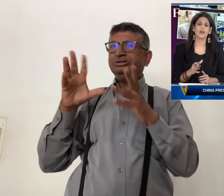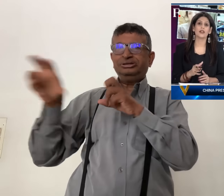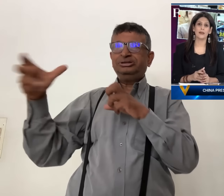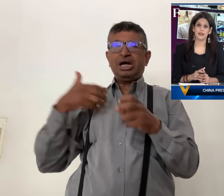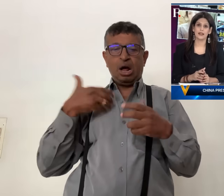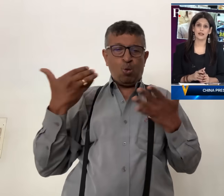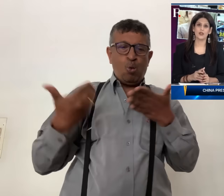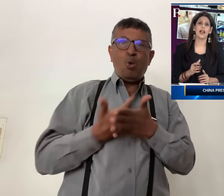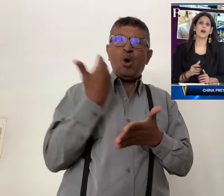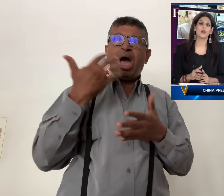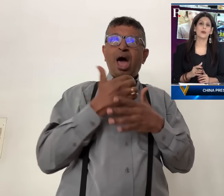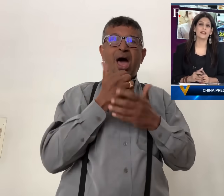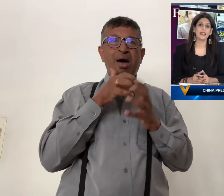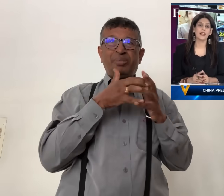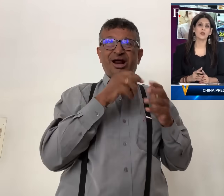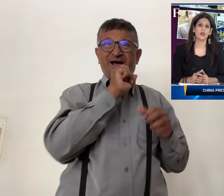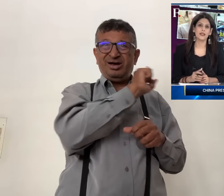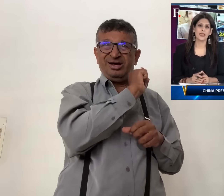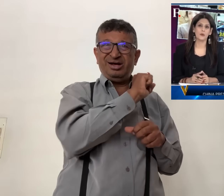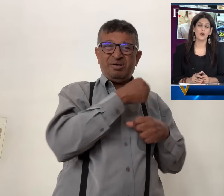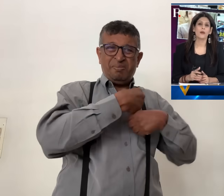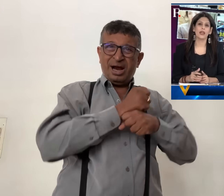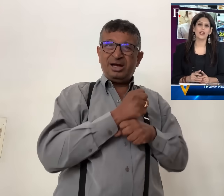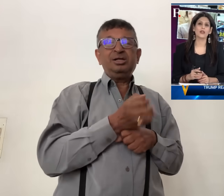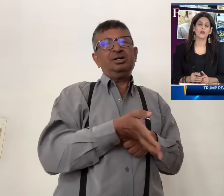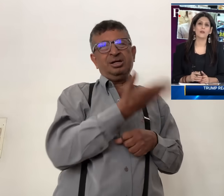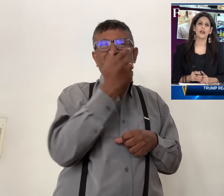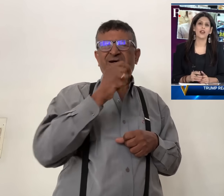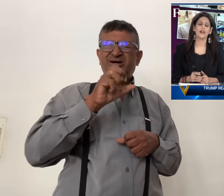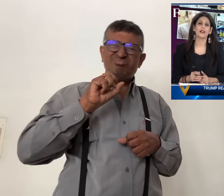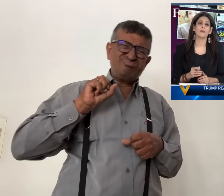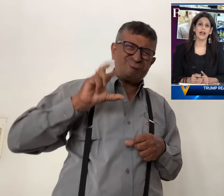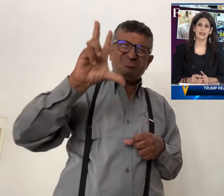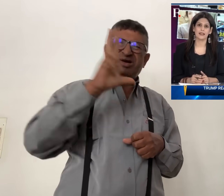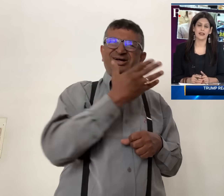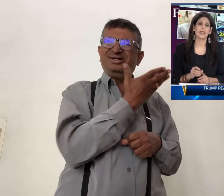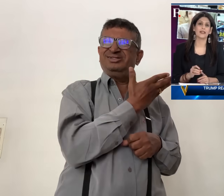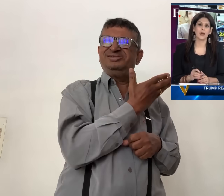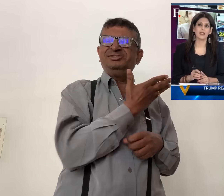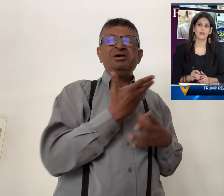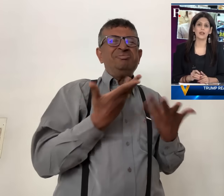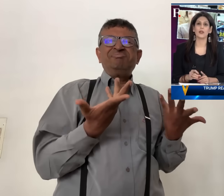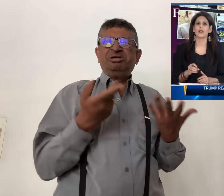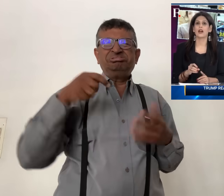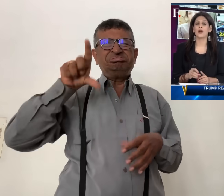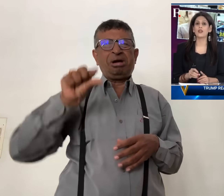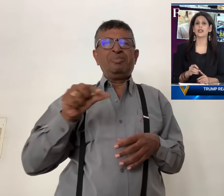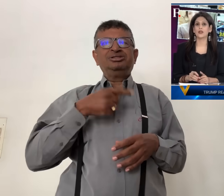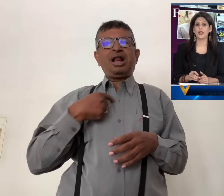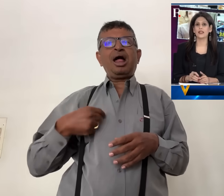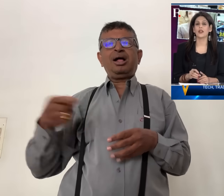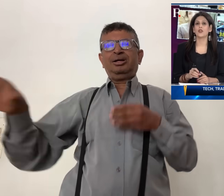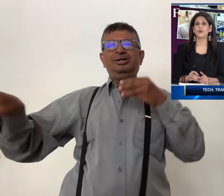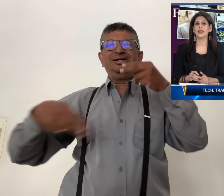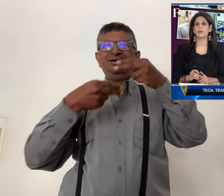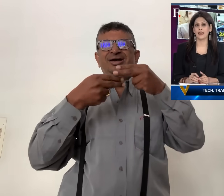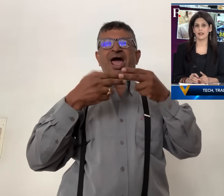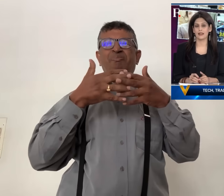earth metals. China won't be sending them to the US anymore. Beijing has also banned rare earth magnets. Again, this is quite significant because a range of industries use these magnets,